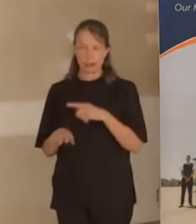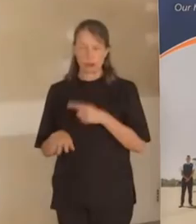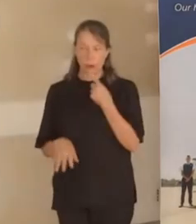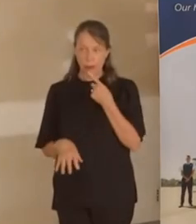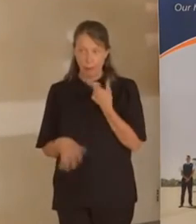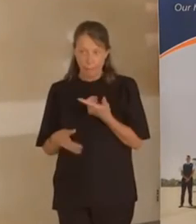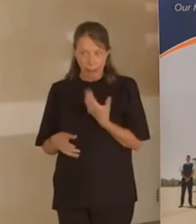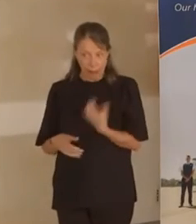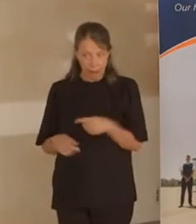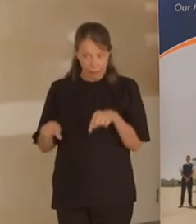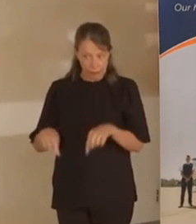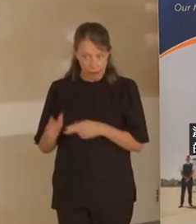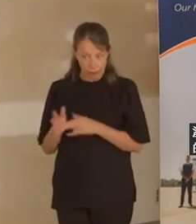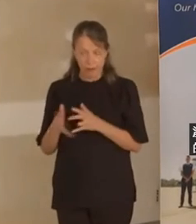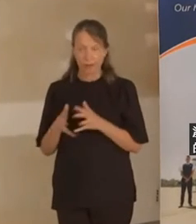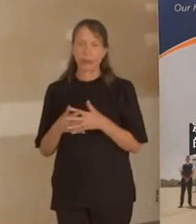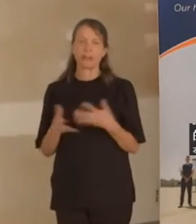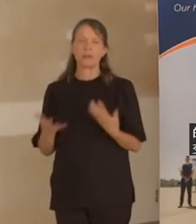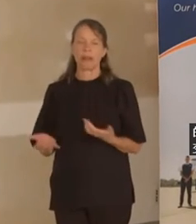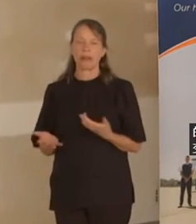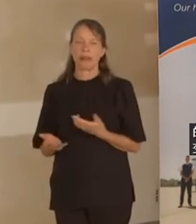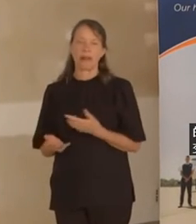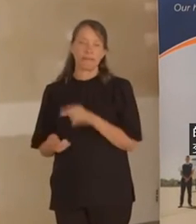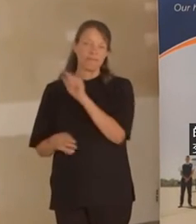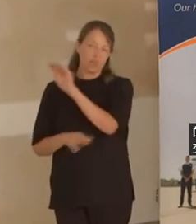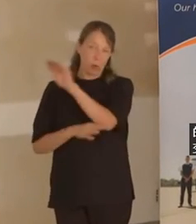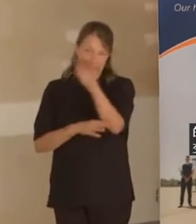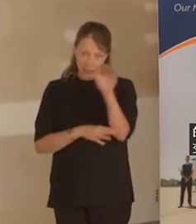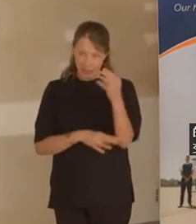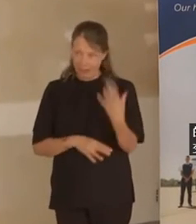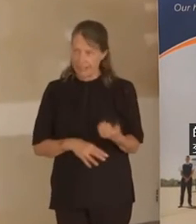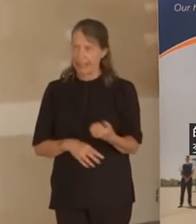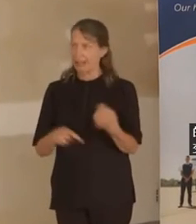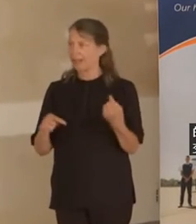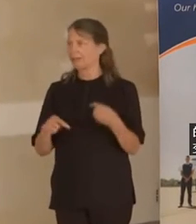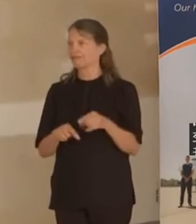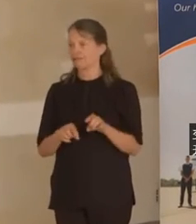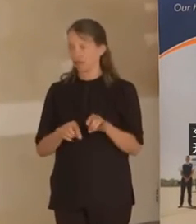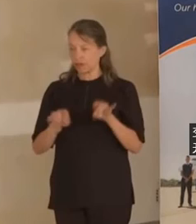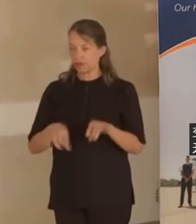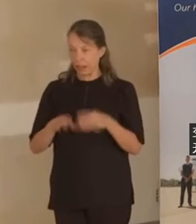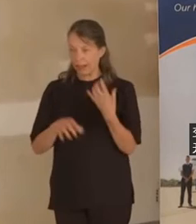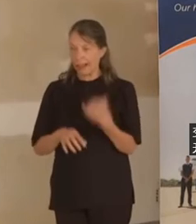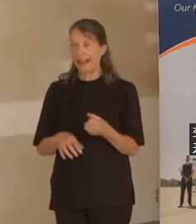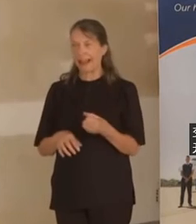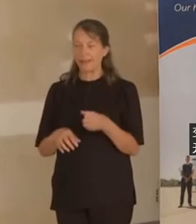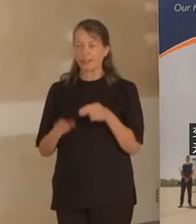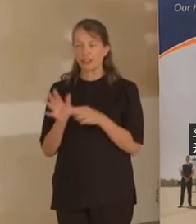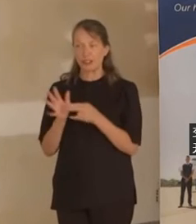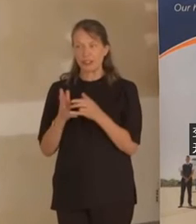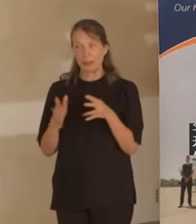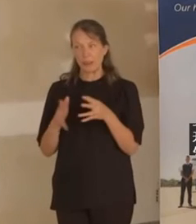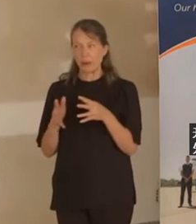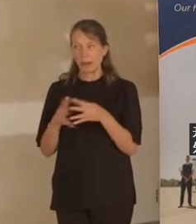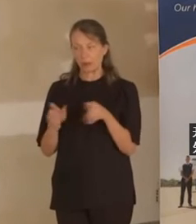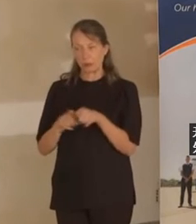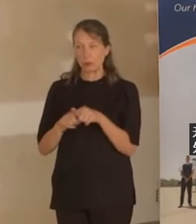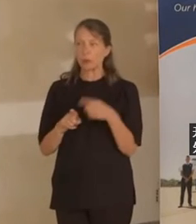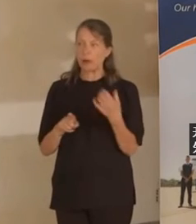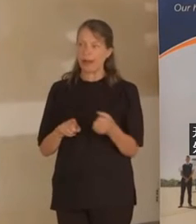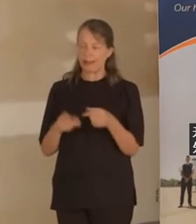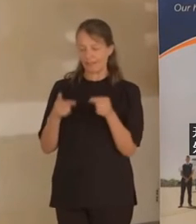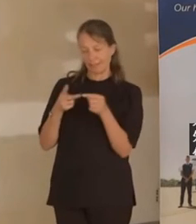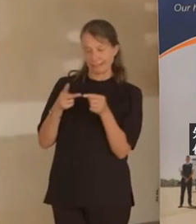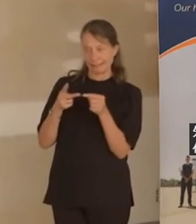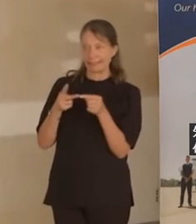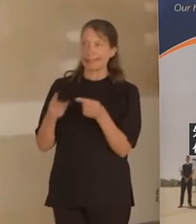been a number of the BA2 variant. It's starting to increase, as we expect. You know, the Omicron